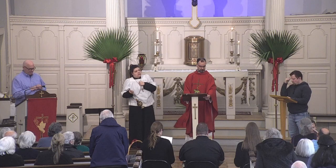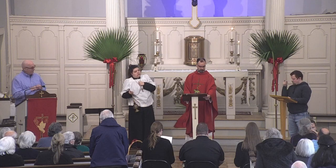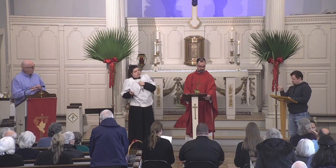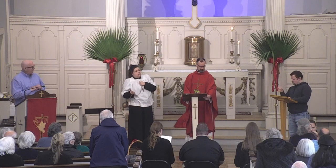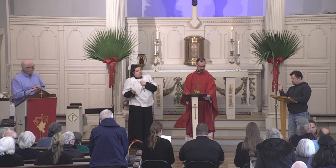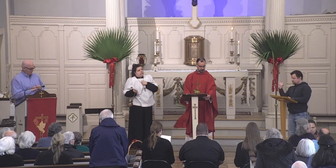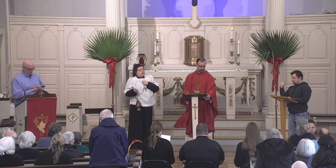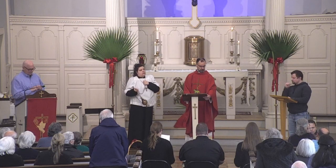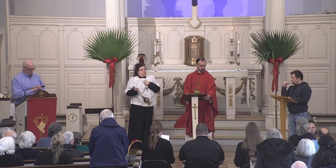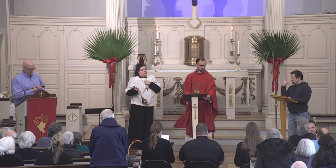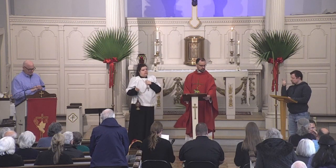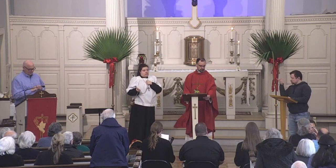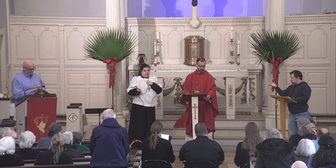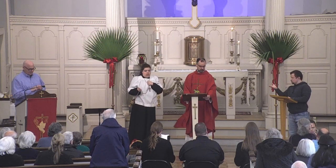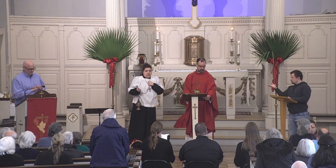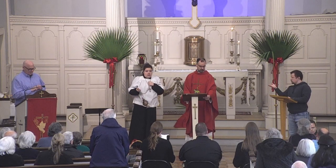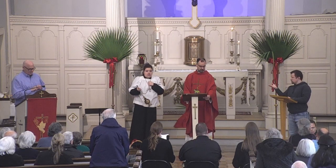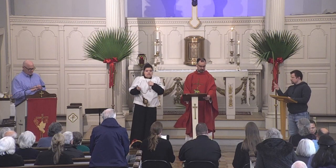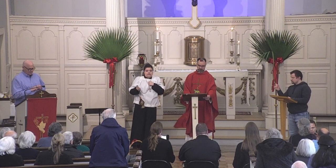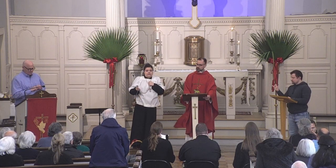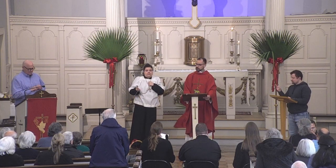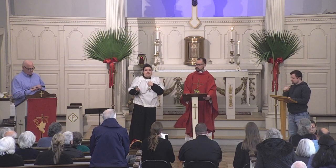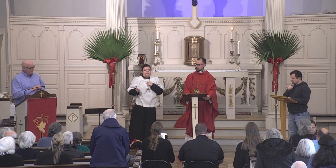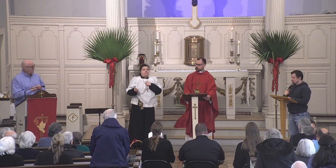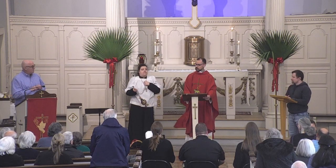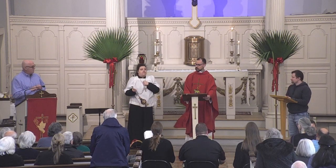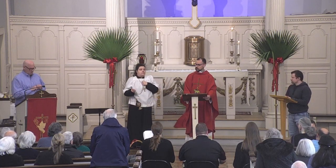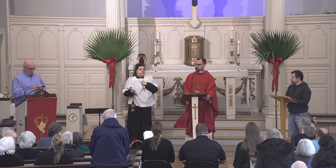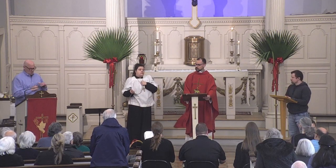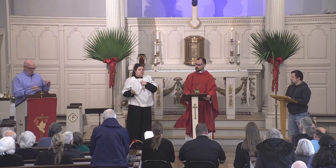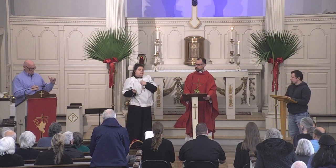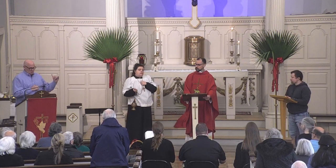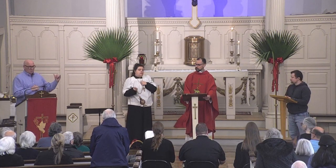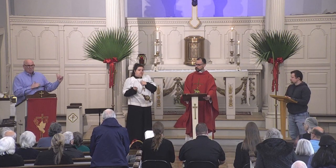nor understand what you are talking about."